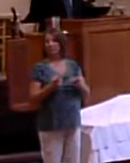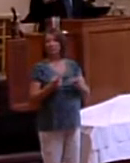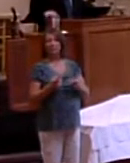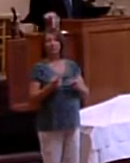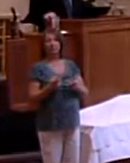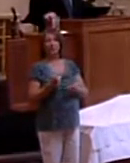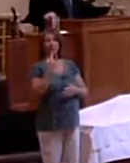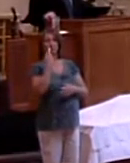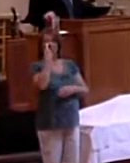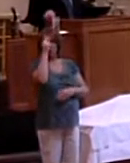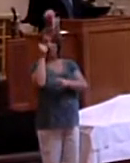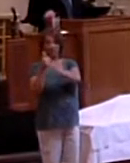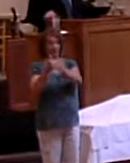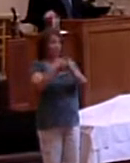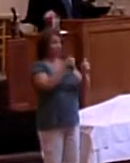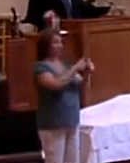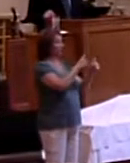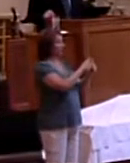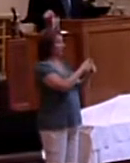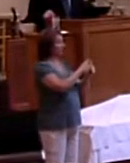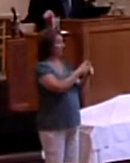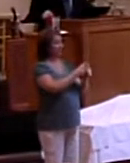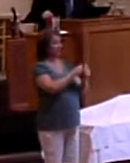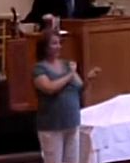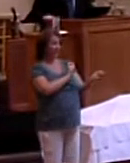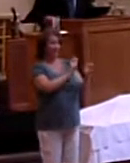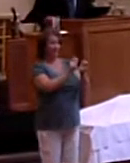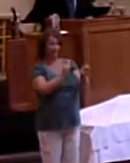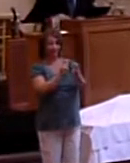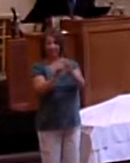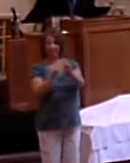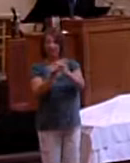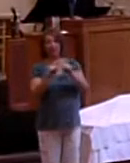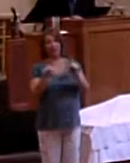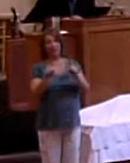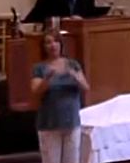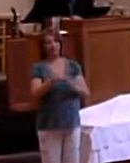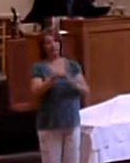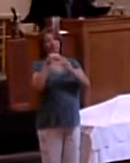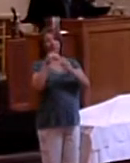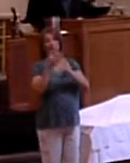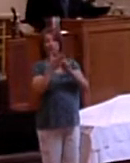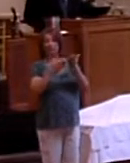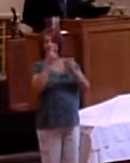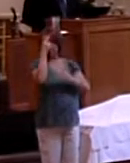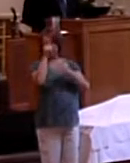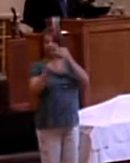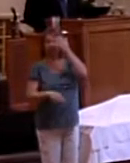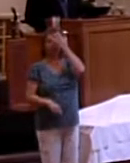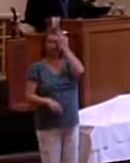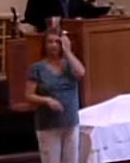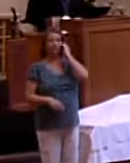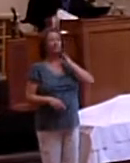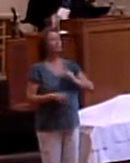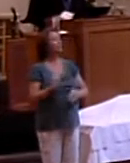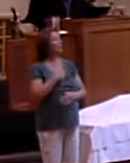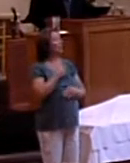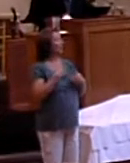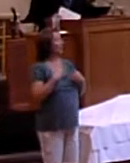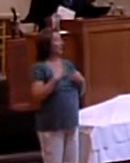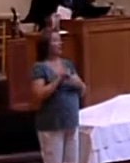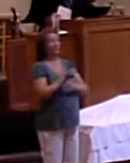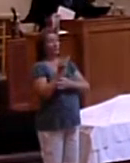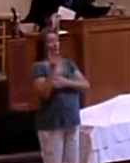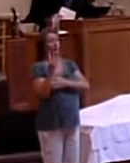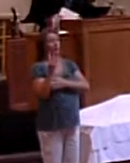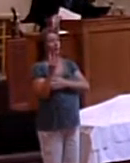for each and every one of you for sure, but specifically for some of you. So we have several